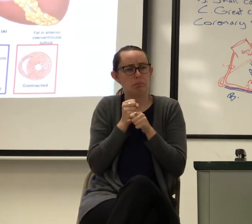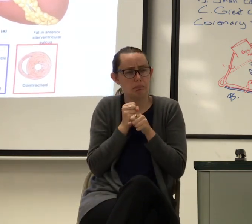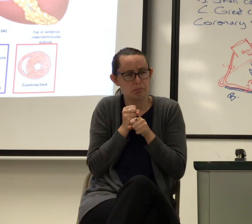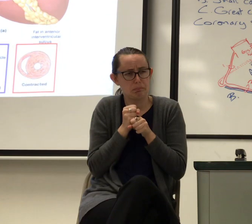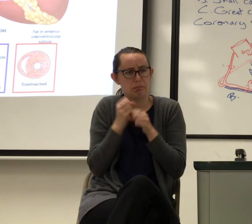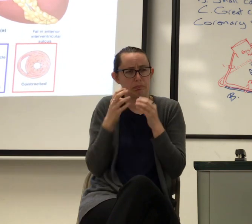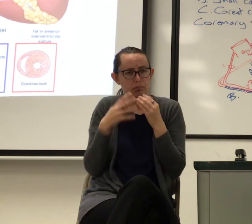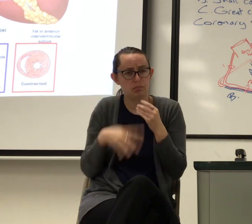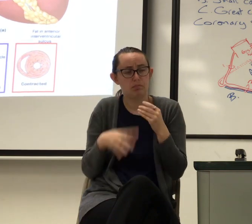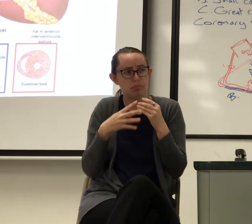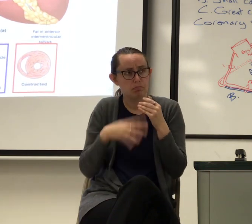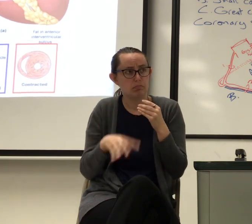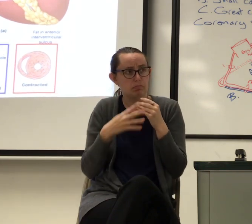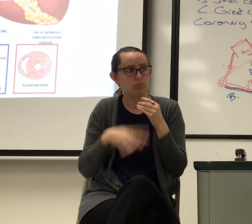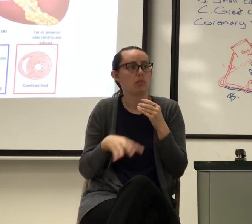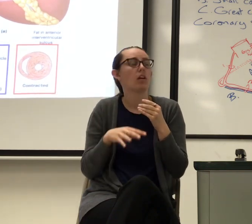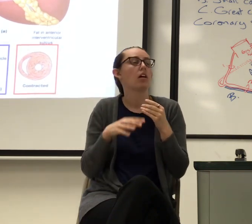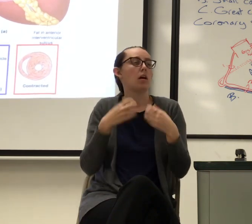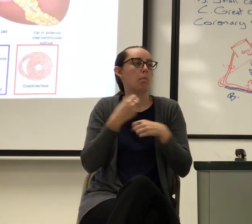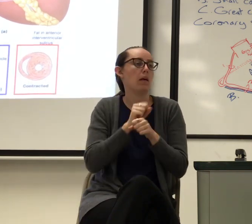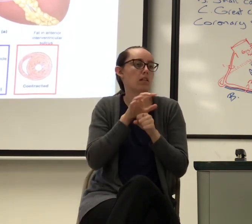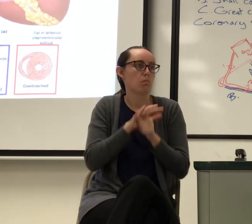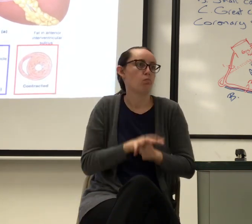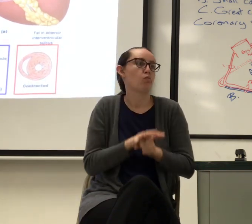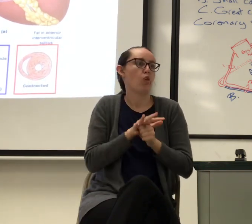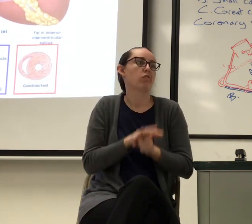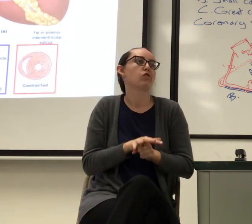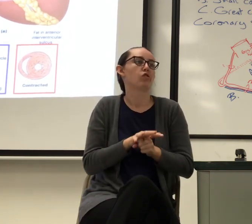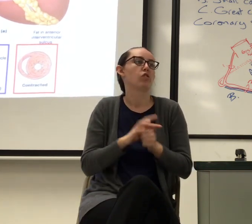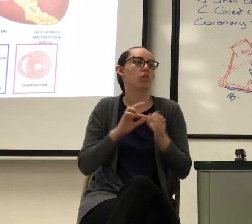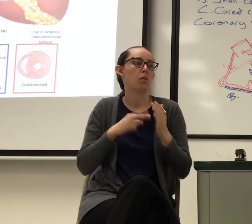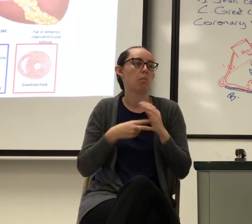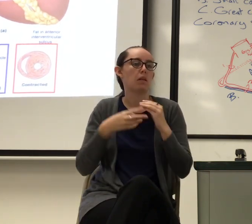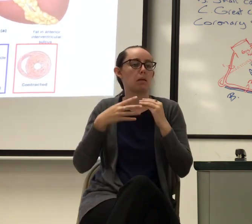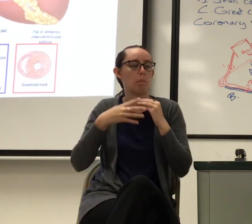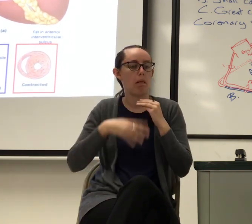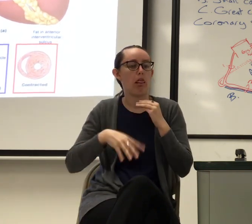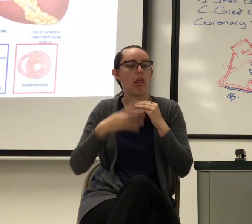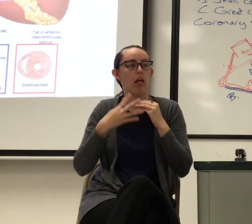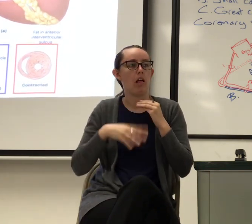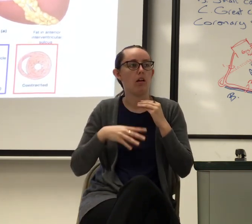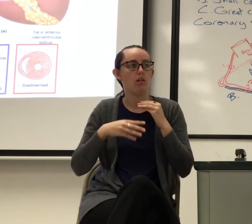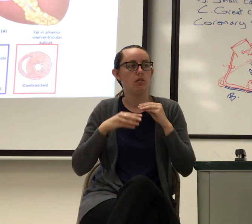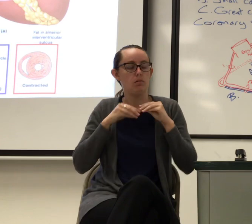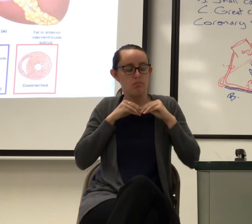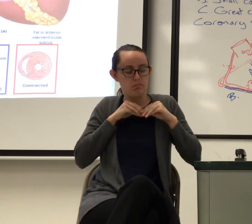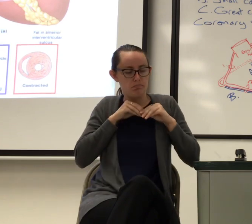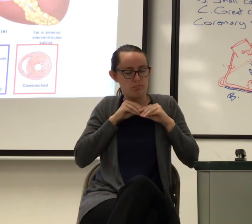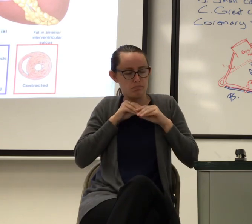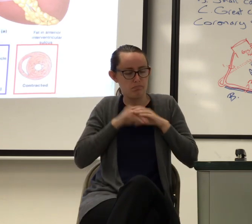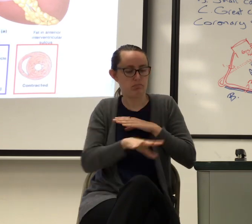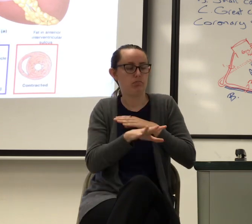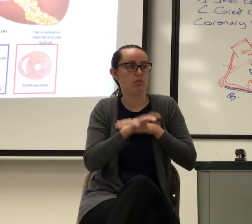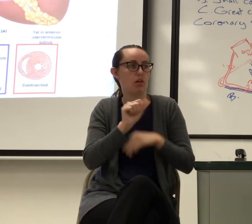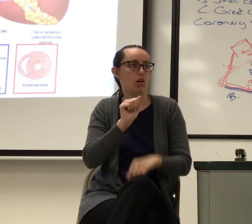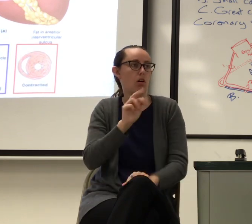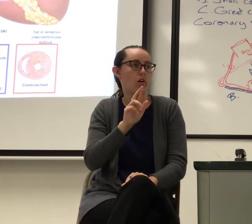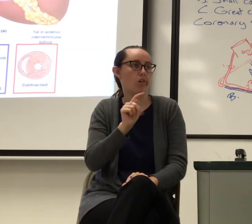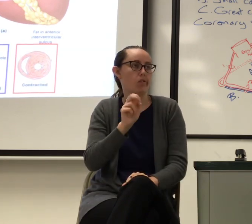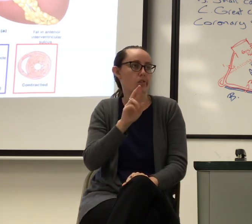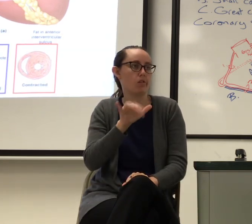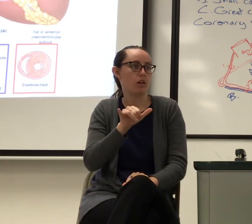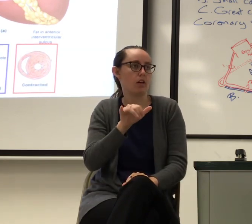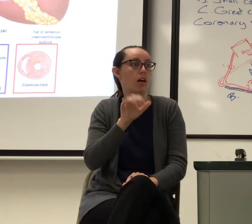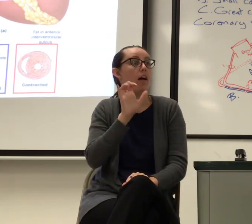squeezing, you generate pressure, you push blood through the arteries. I mean, that's why you do